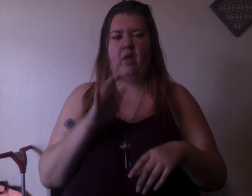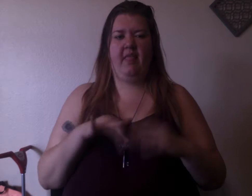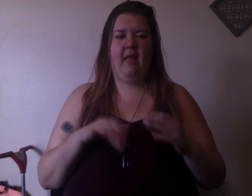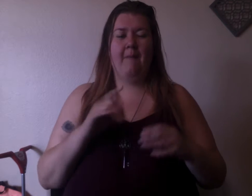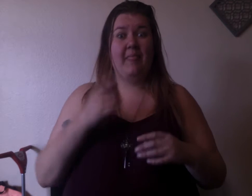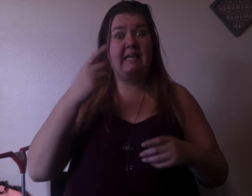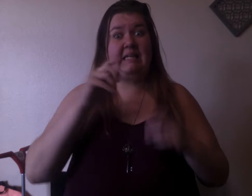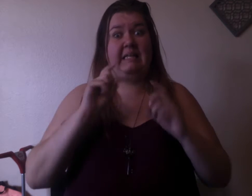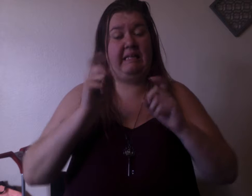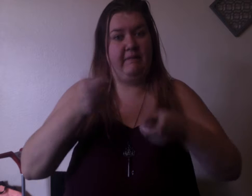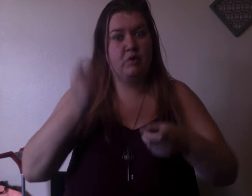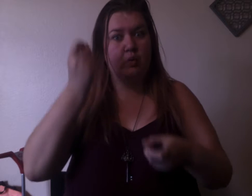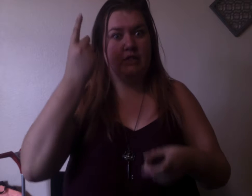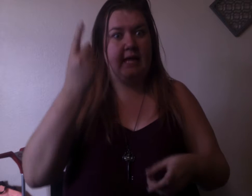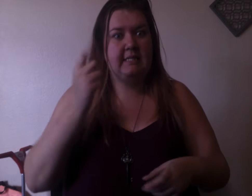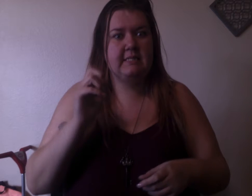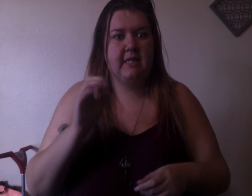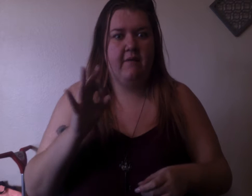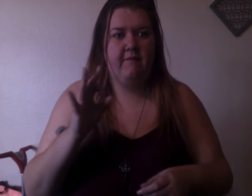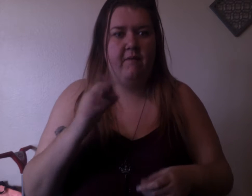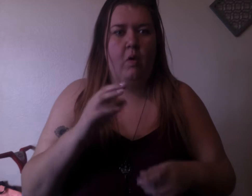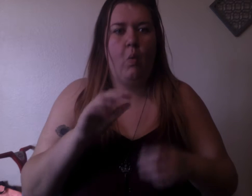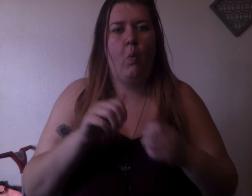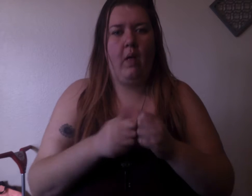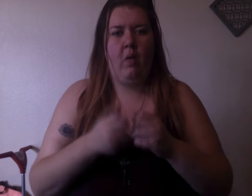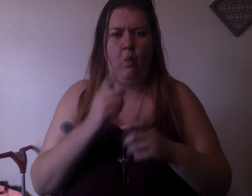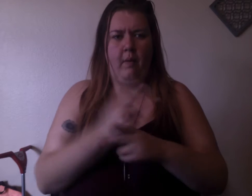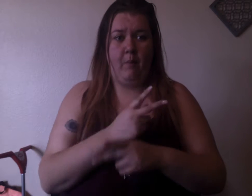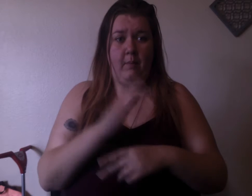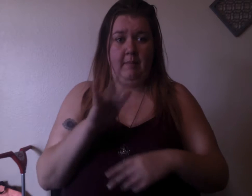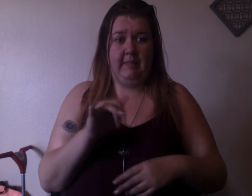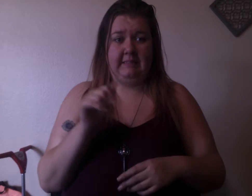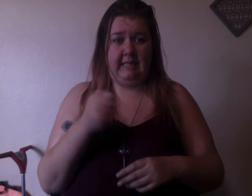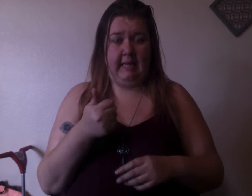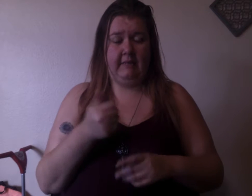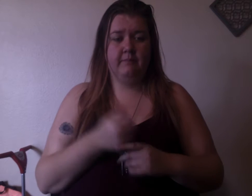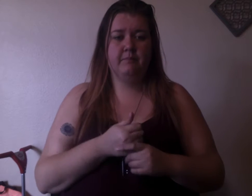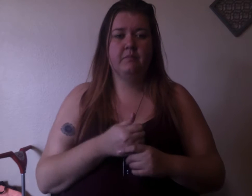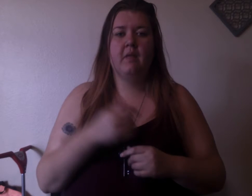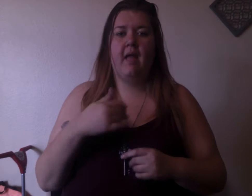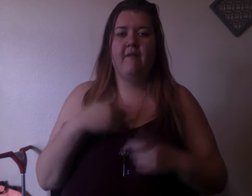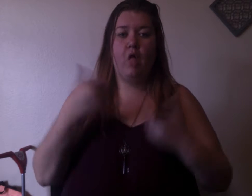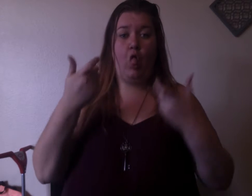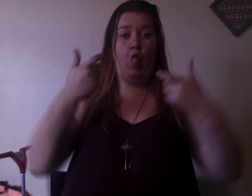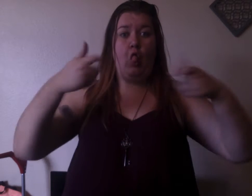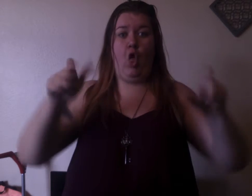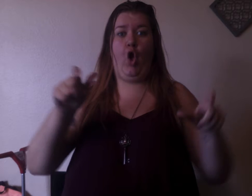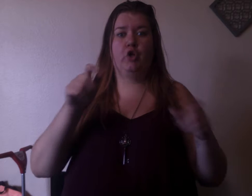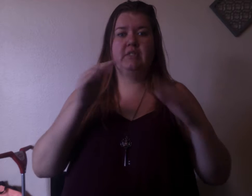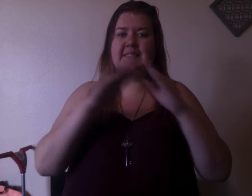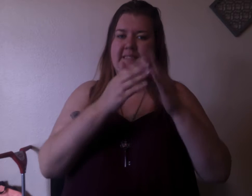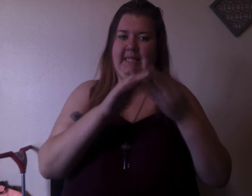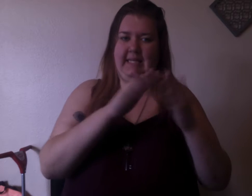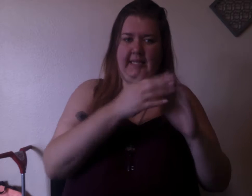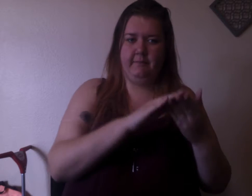of a mile. Now, if you multiply that by 10, you get to the size of a large city. And this right here is